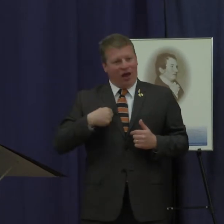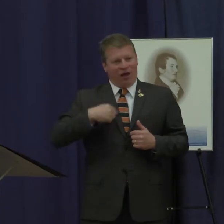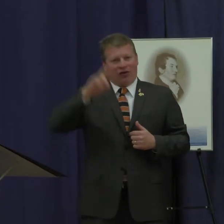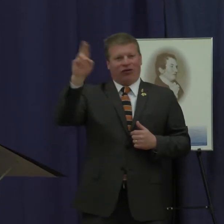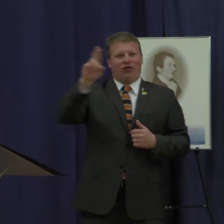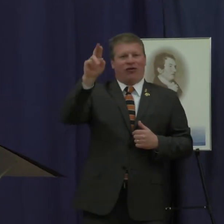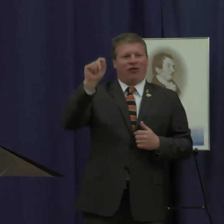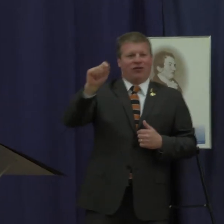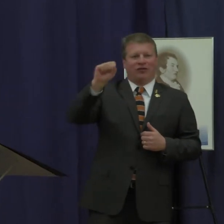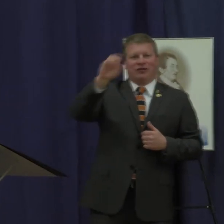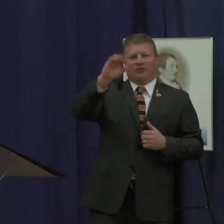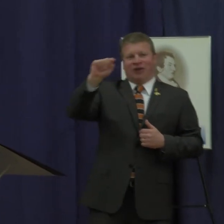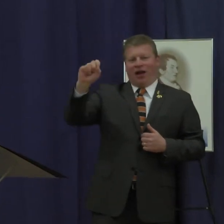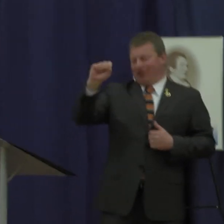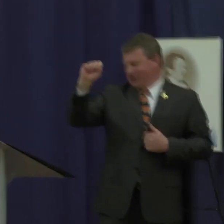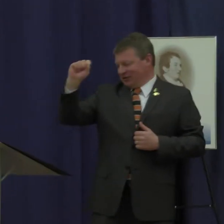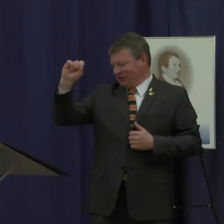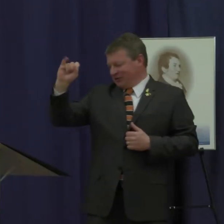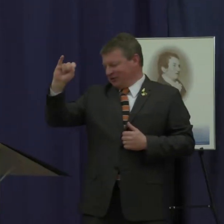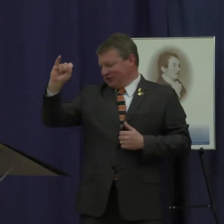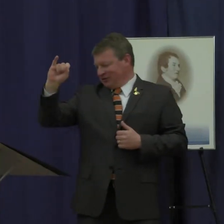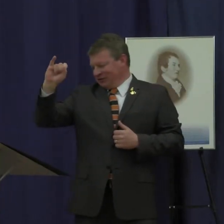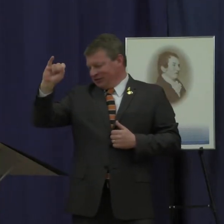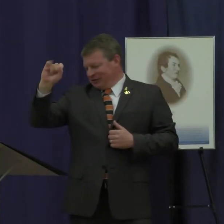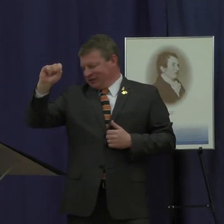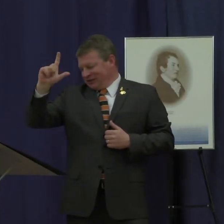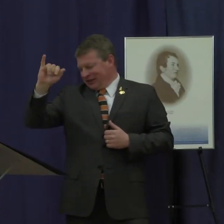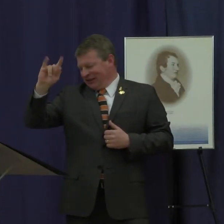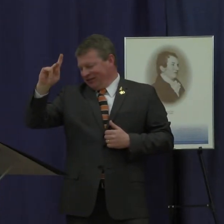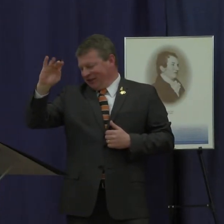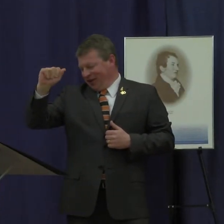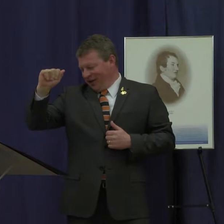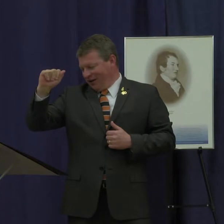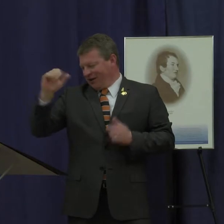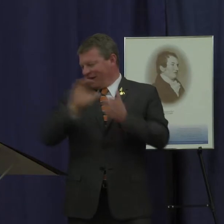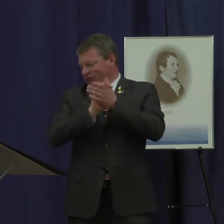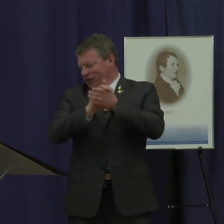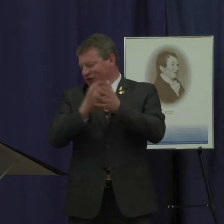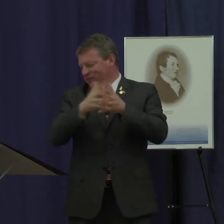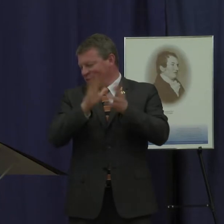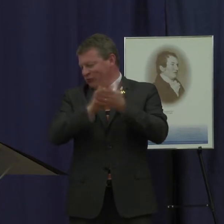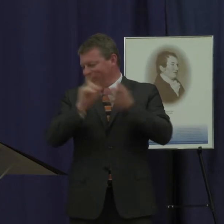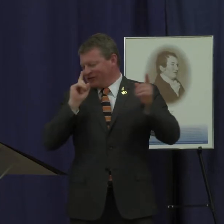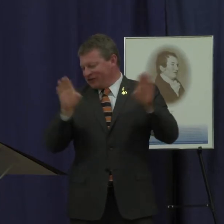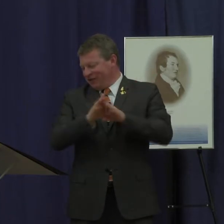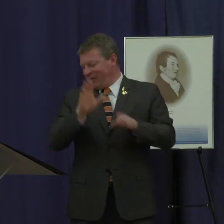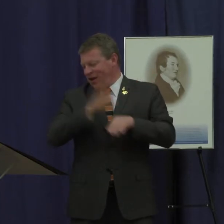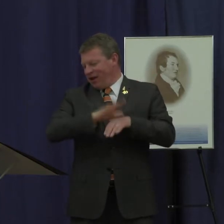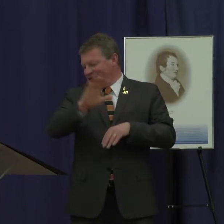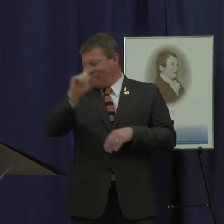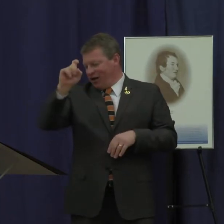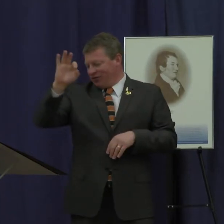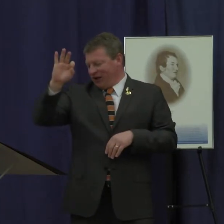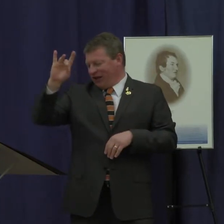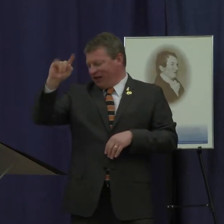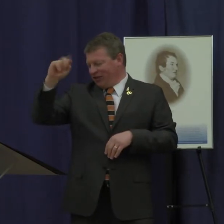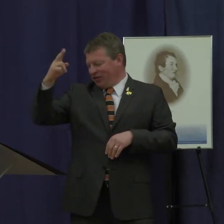the residents of West Hartford, I, R. Scott Slifka, congratulate the American School for the